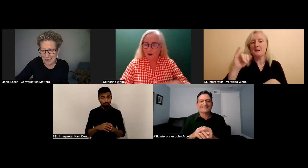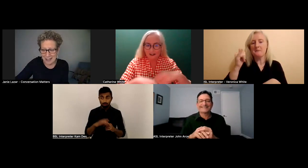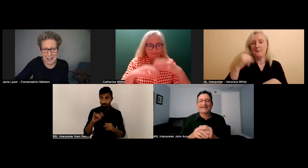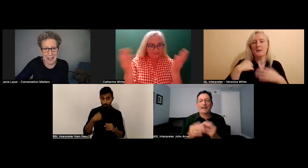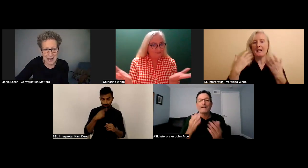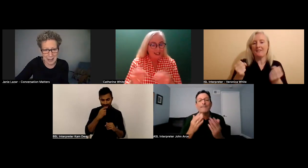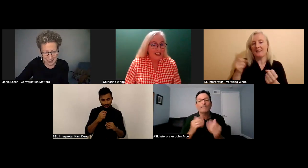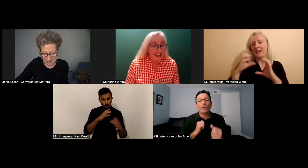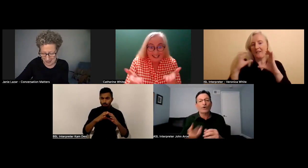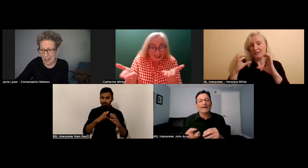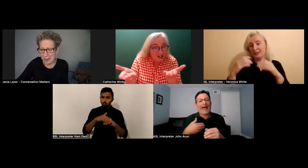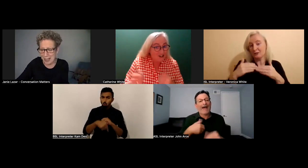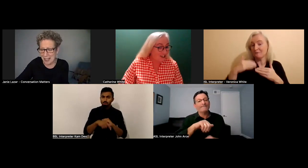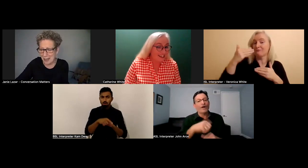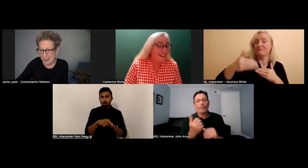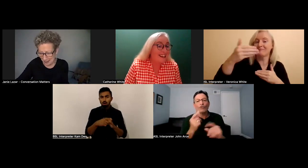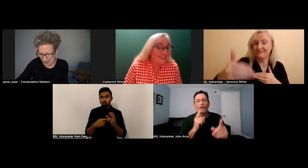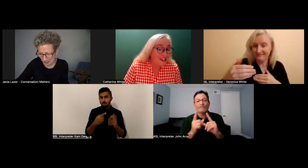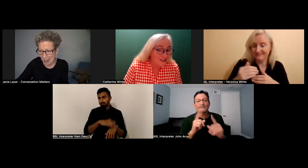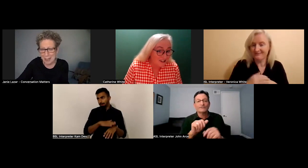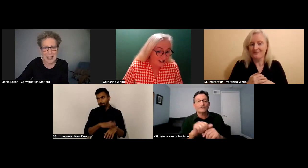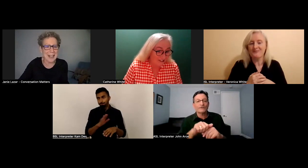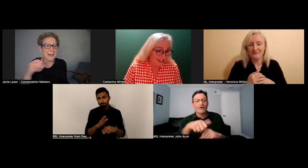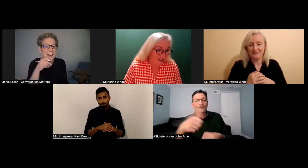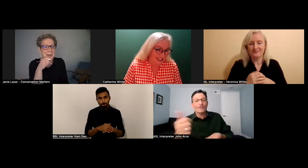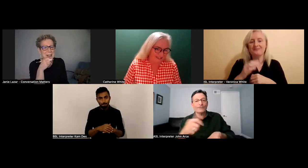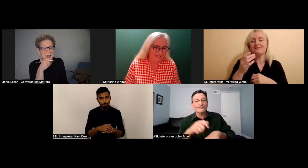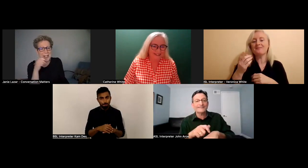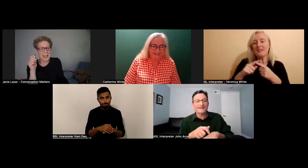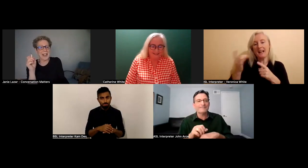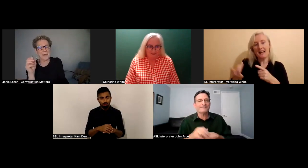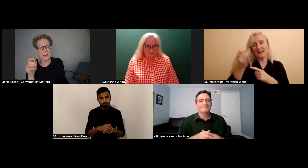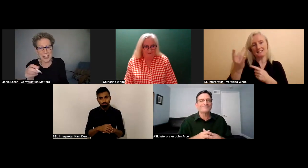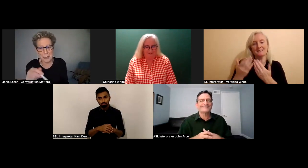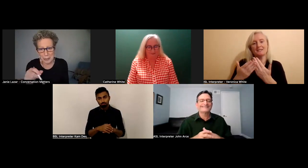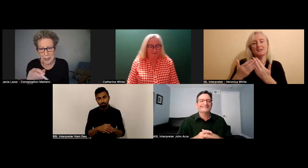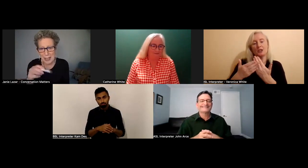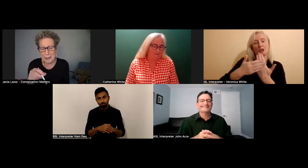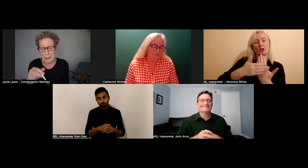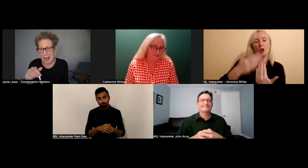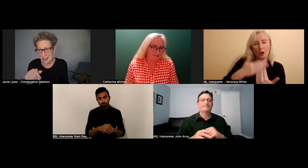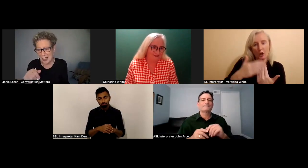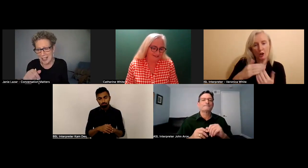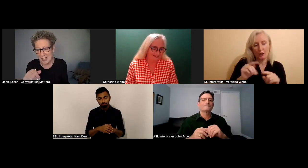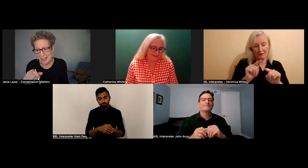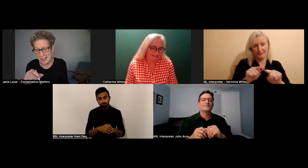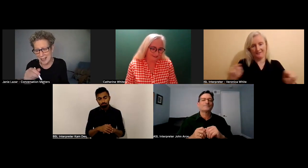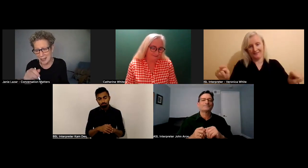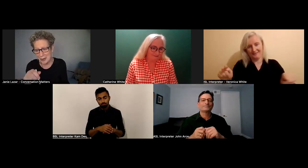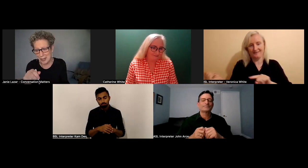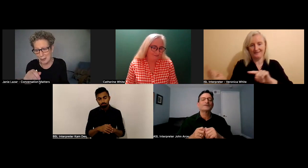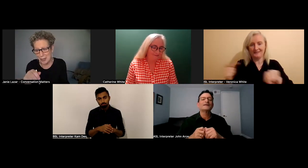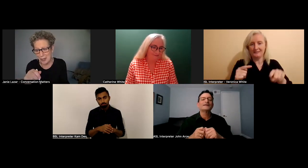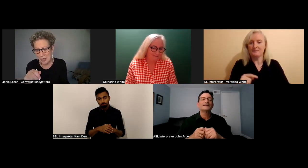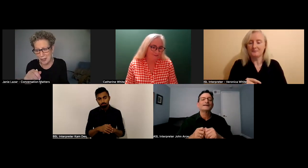time, or I would like that very much. But what that actually is a